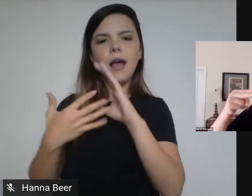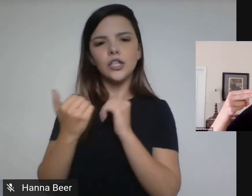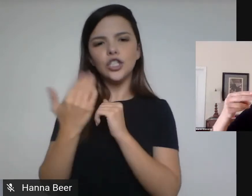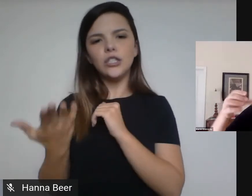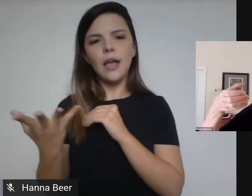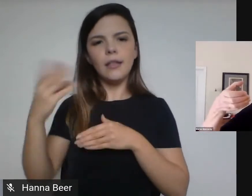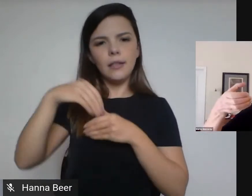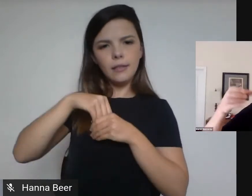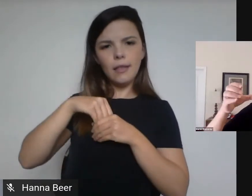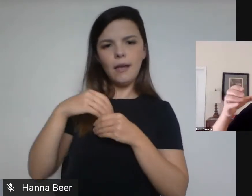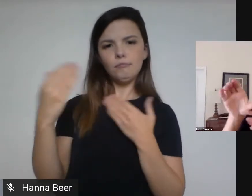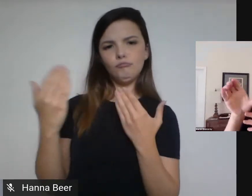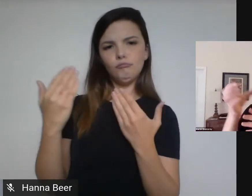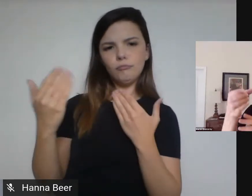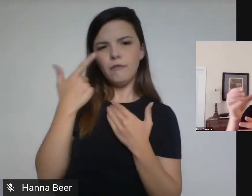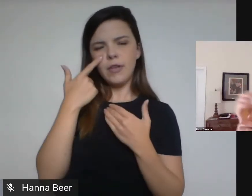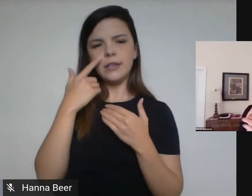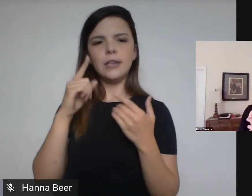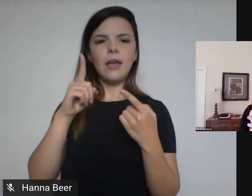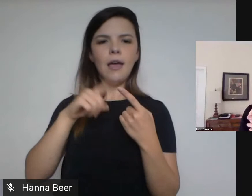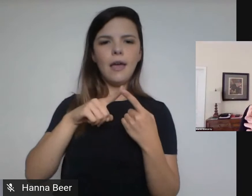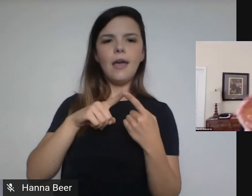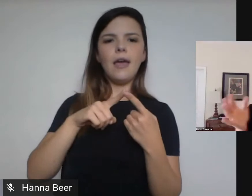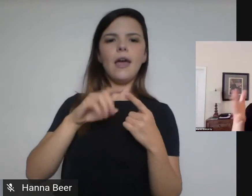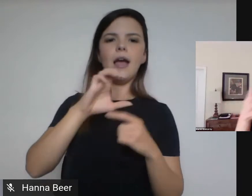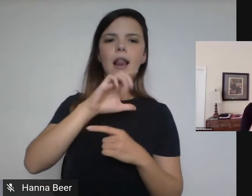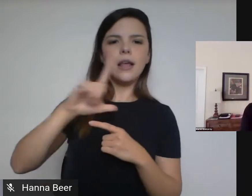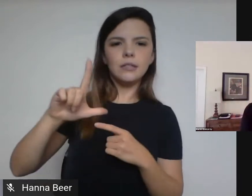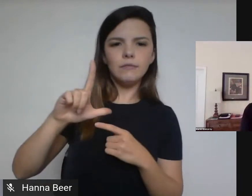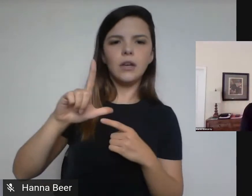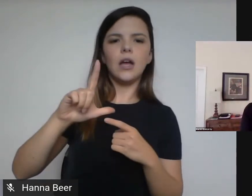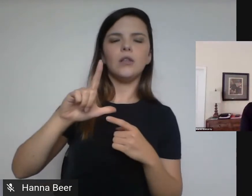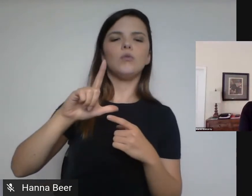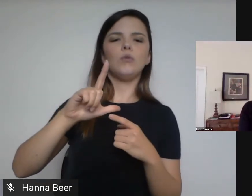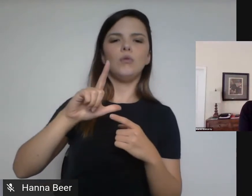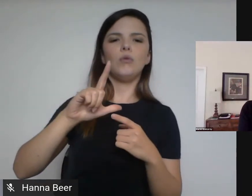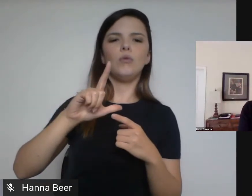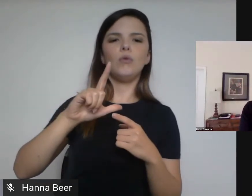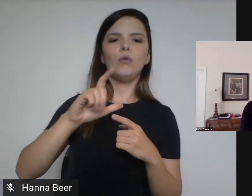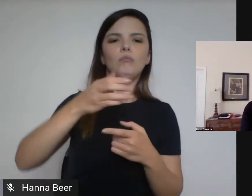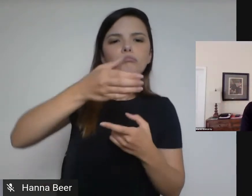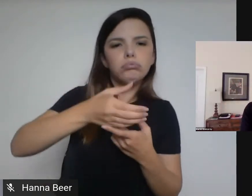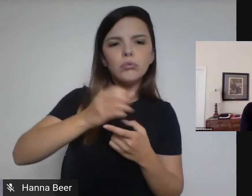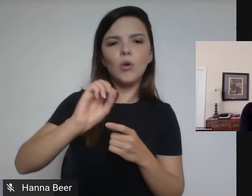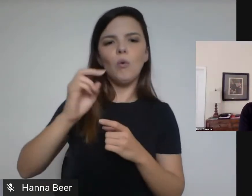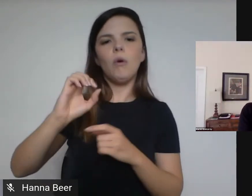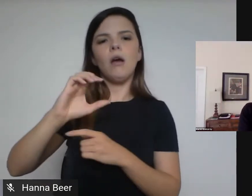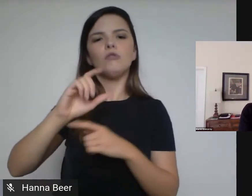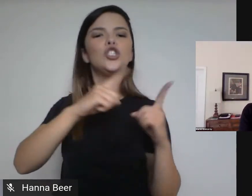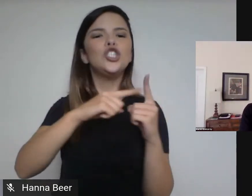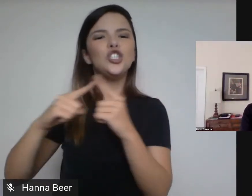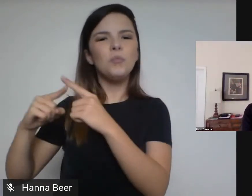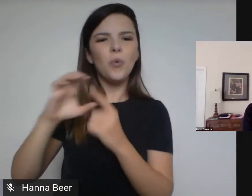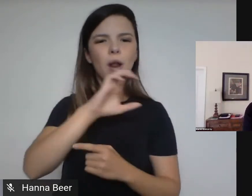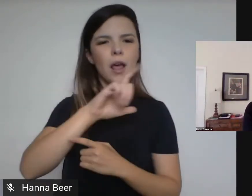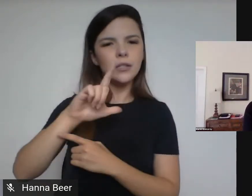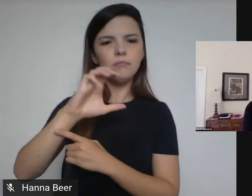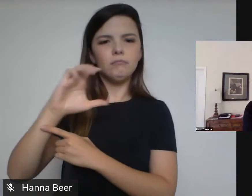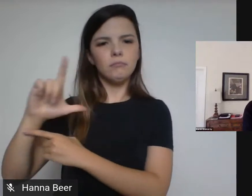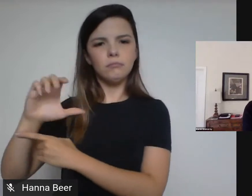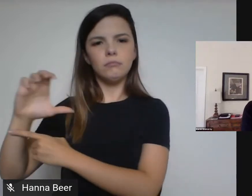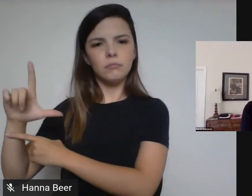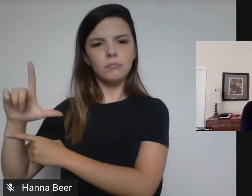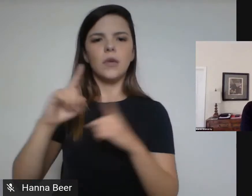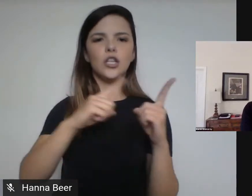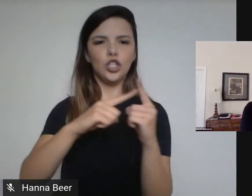instrument classifier or a handshake classifier. With gestures, it doesn't have